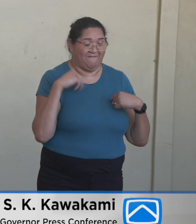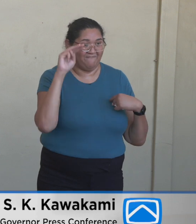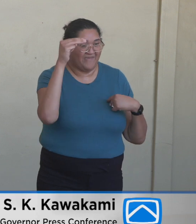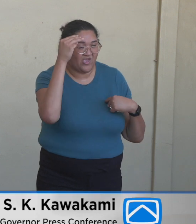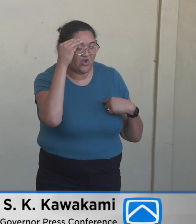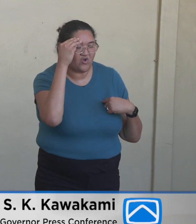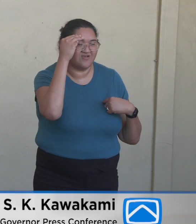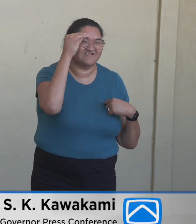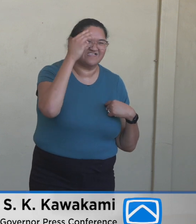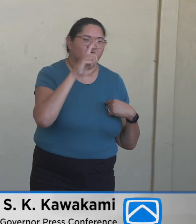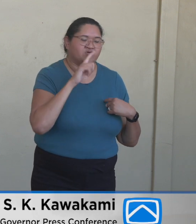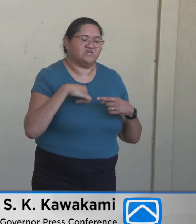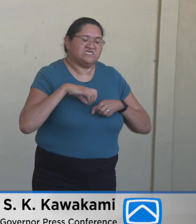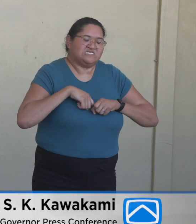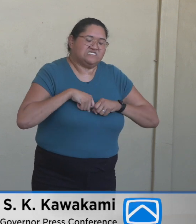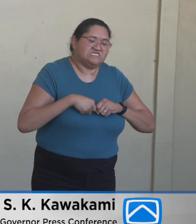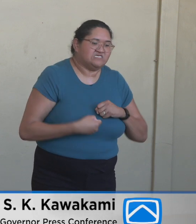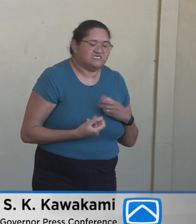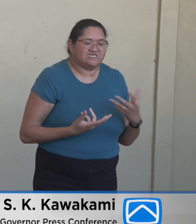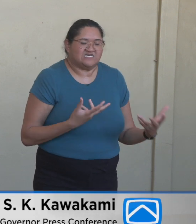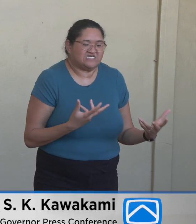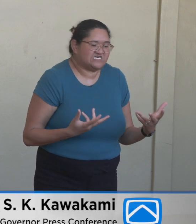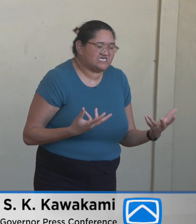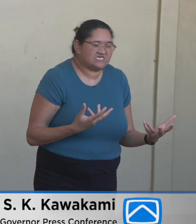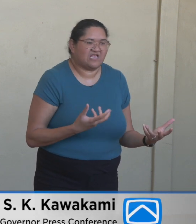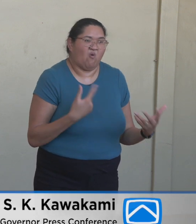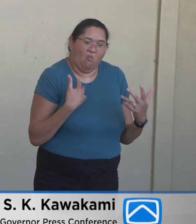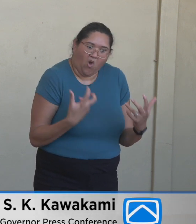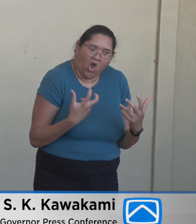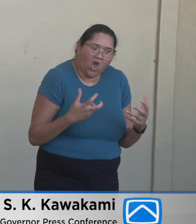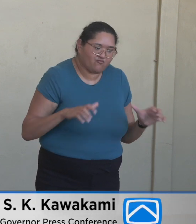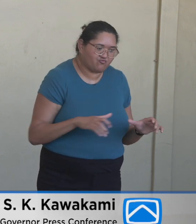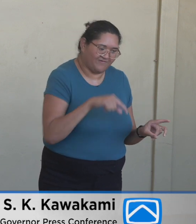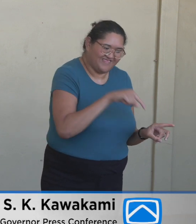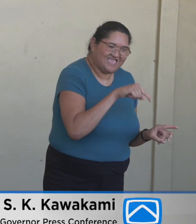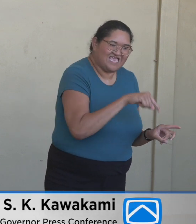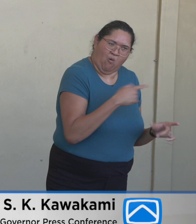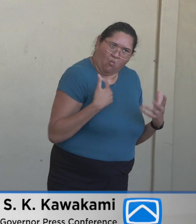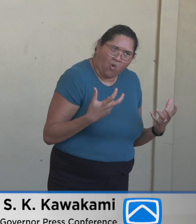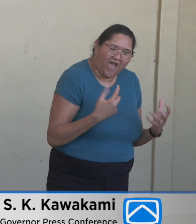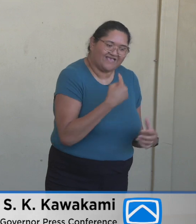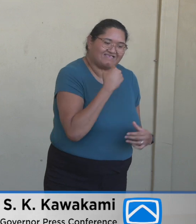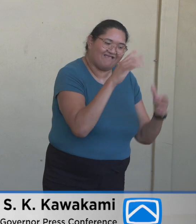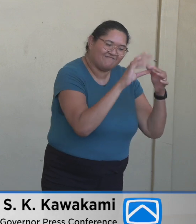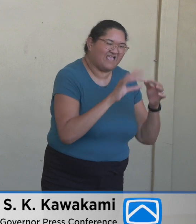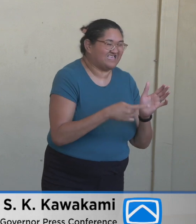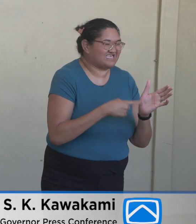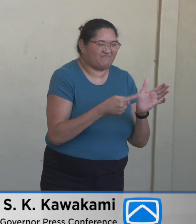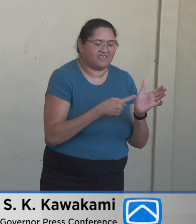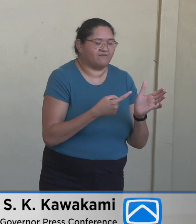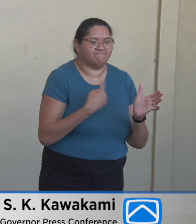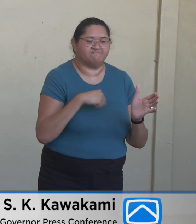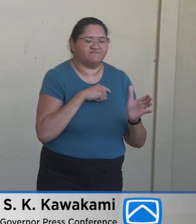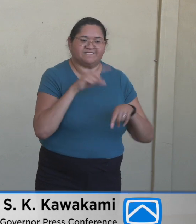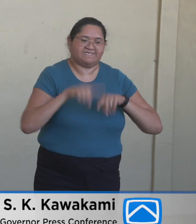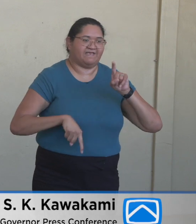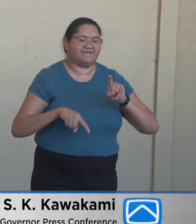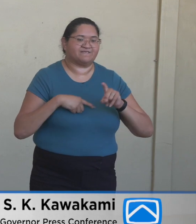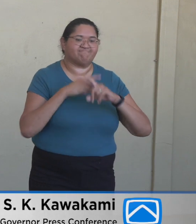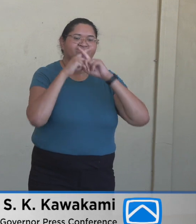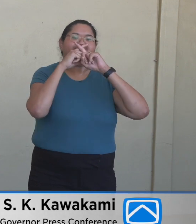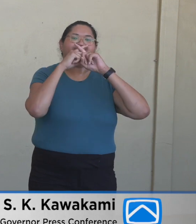mayor, it tears us up inside is what we want to do, what we want to say. Sometimes we are